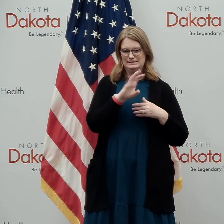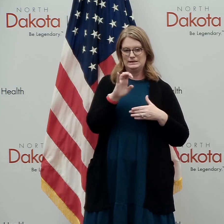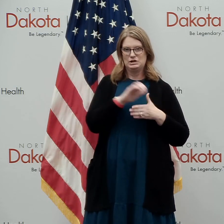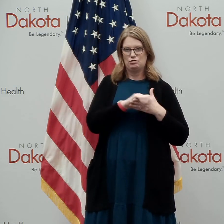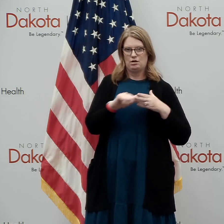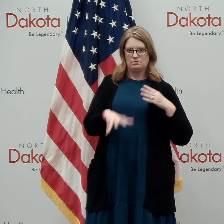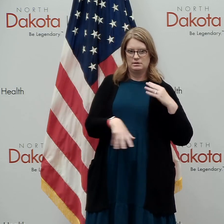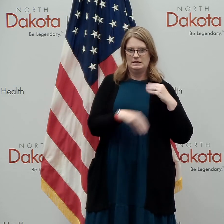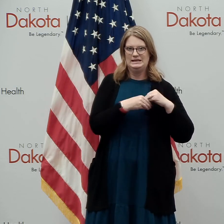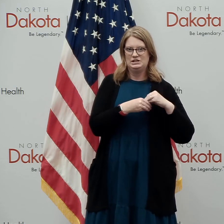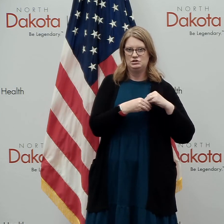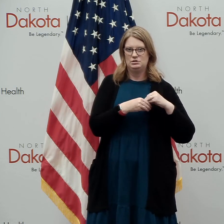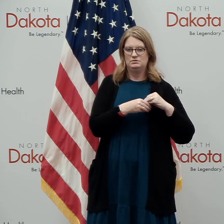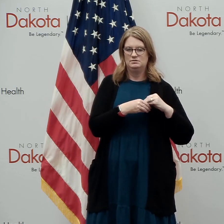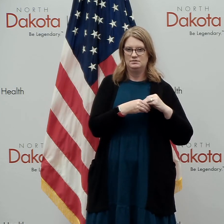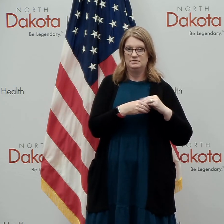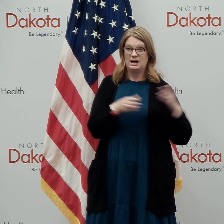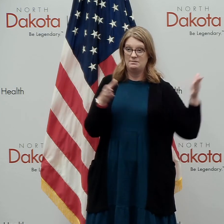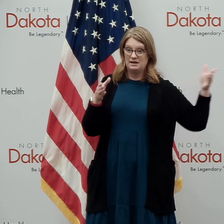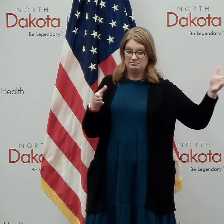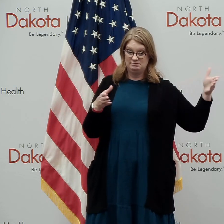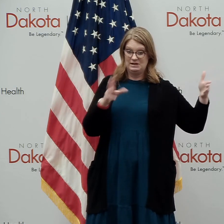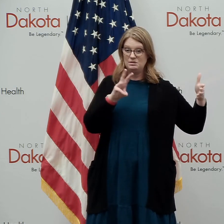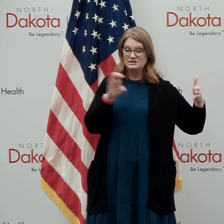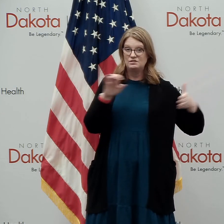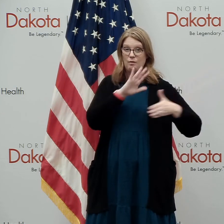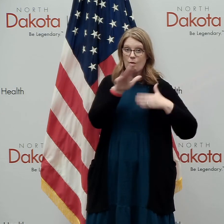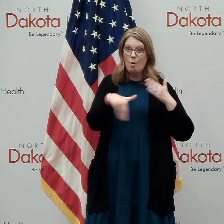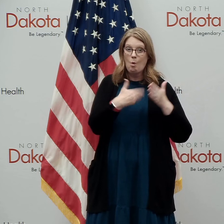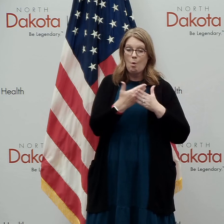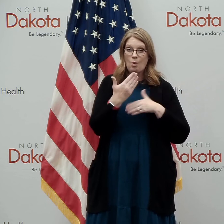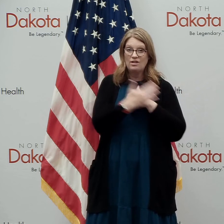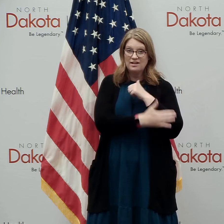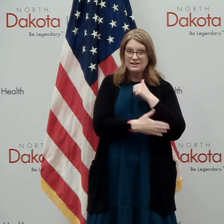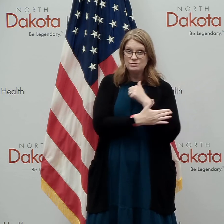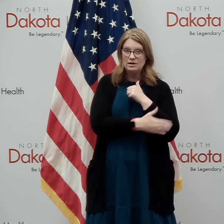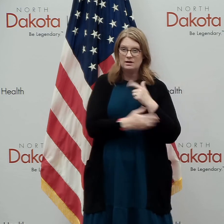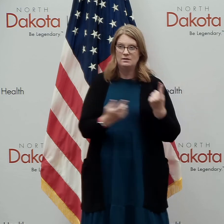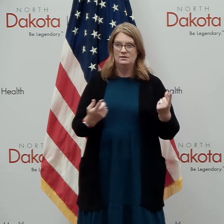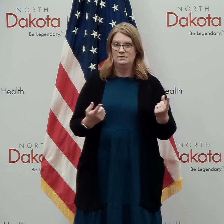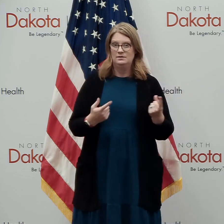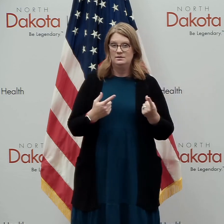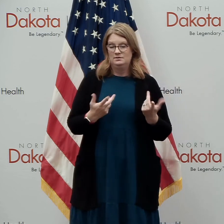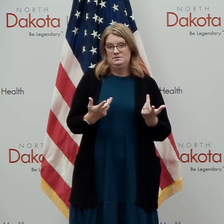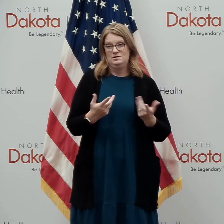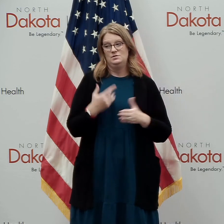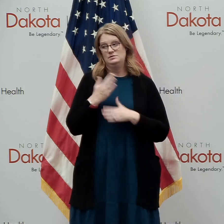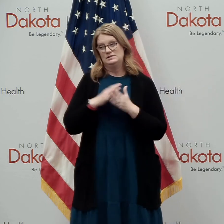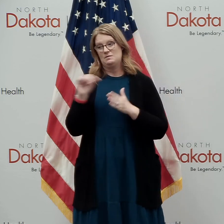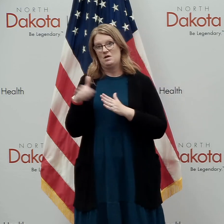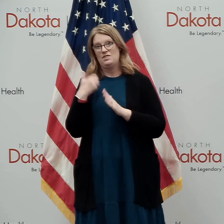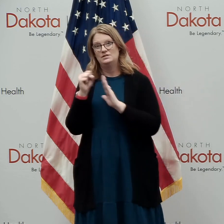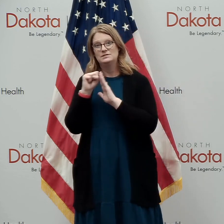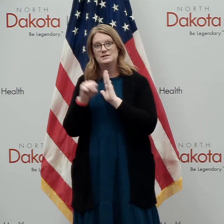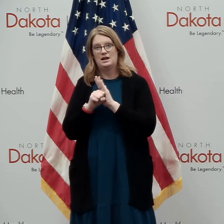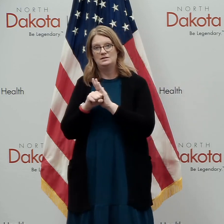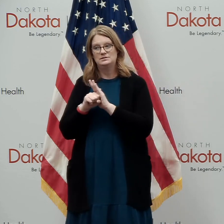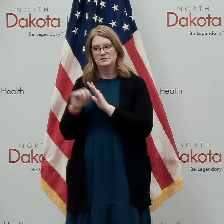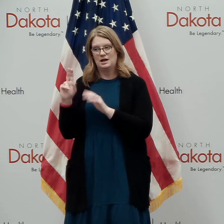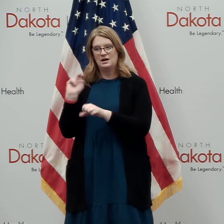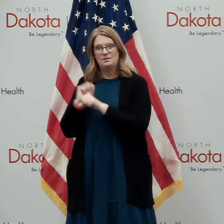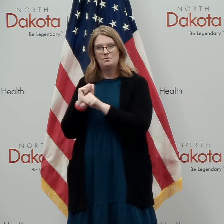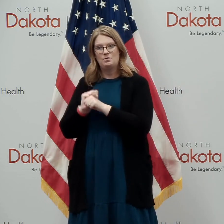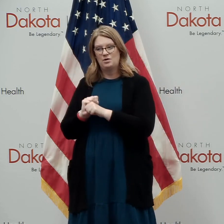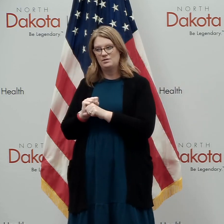because again it was 600 for the whole country, and as I pointed out here, some other states unemployment was as low